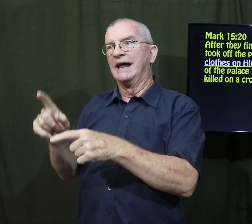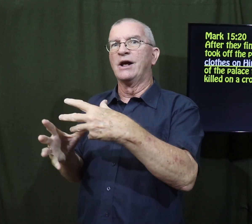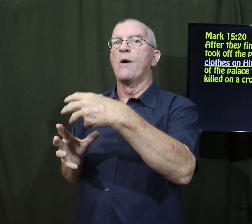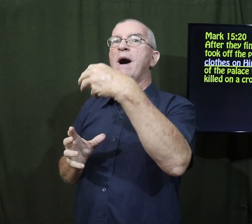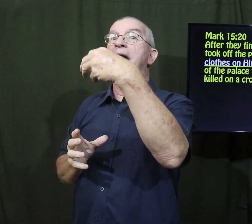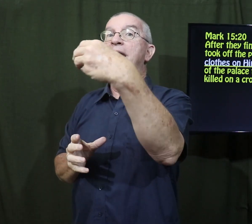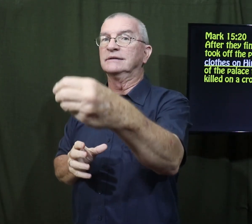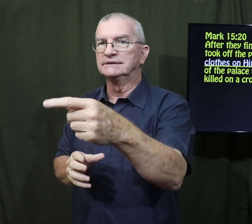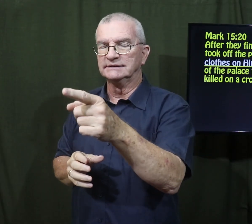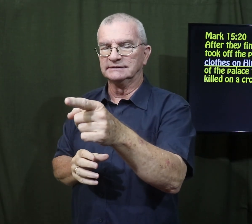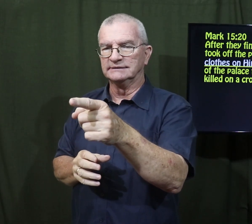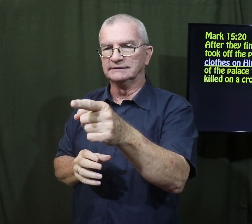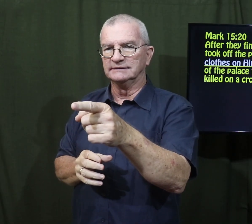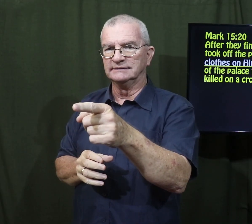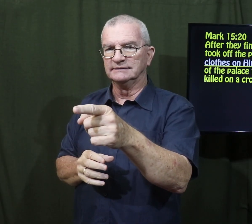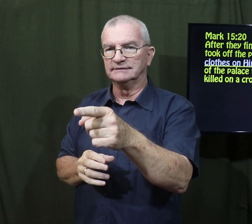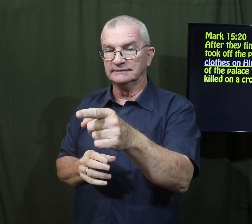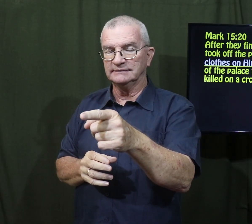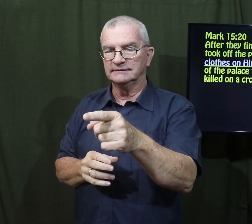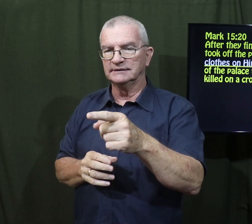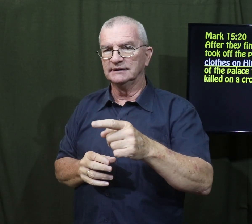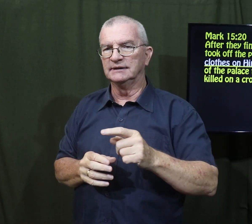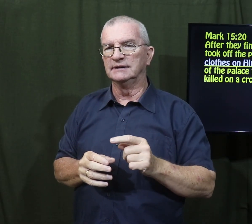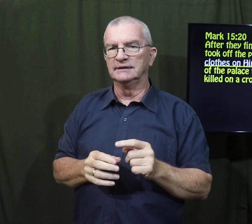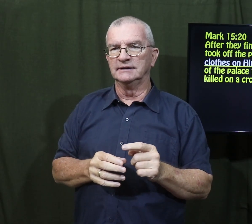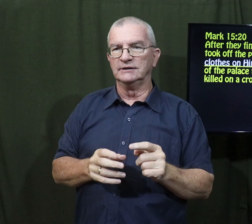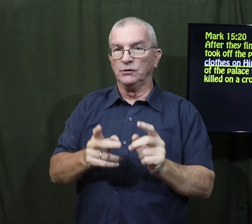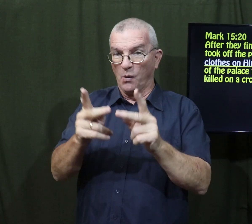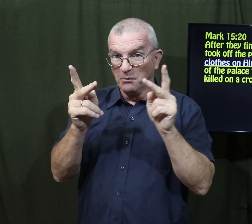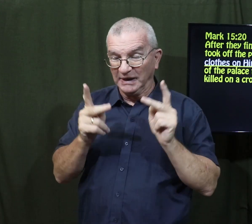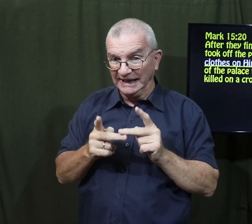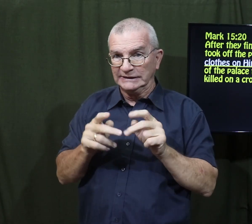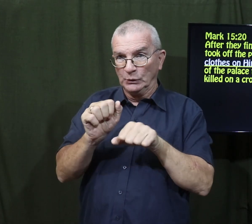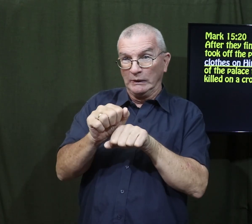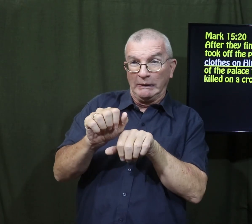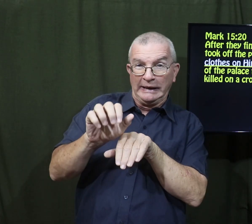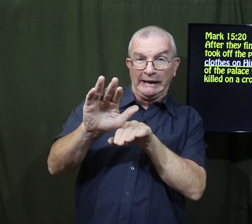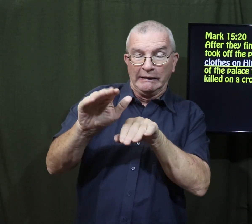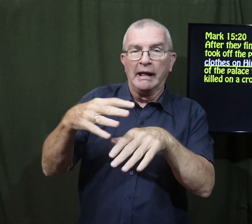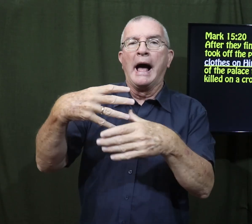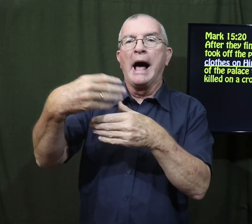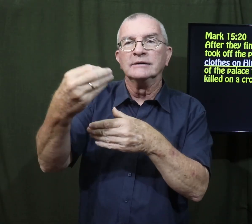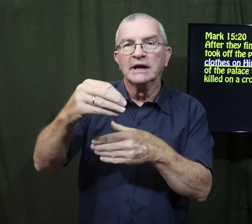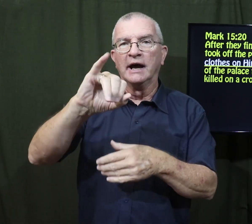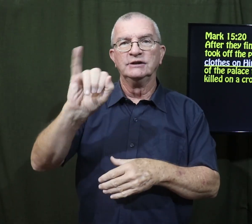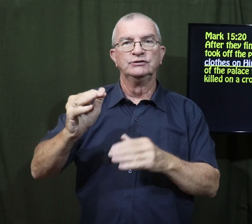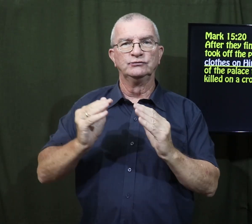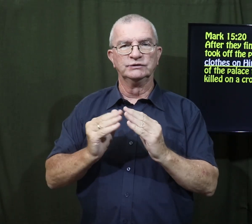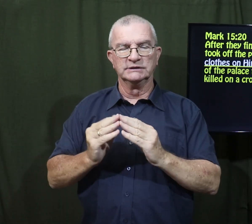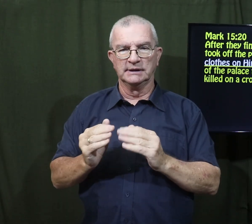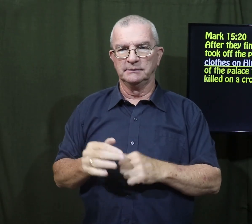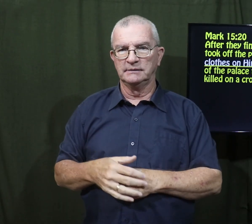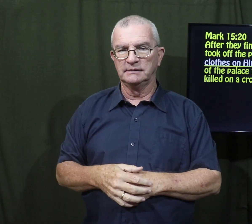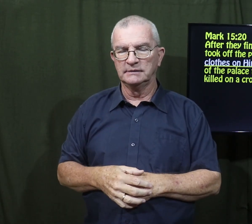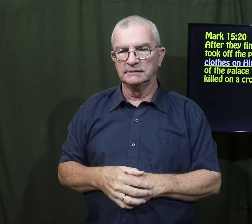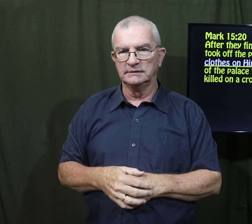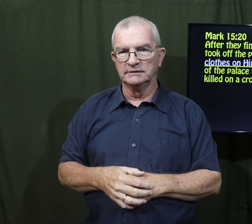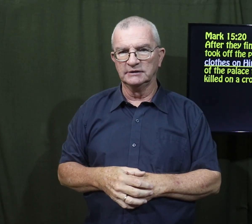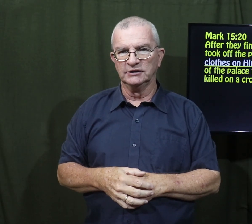a cross inside Jerusalem, so they had to go outside to a place, a